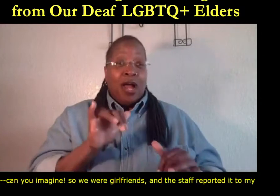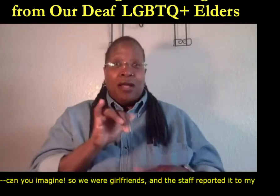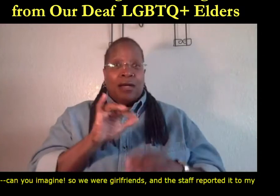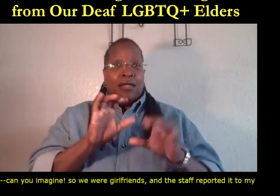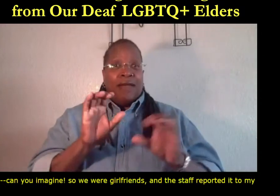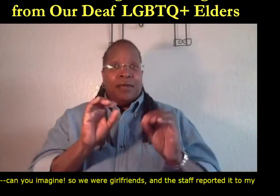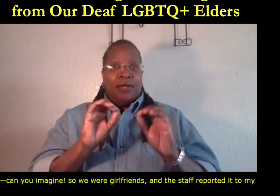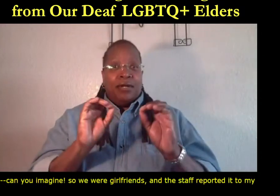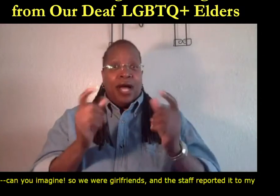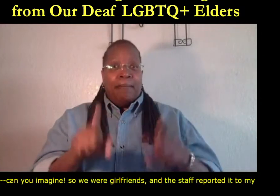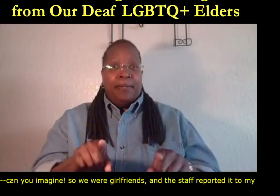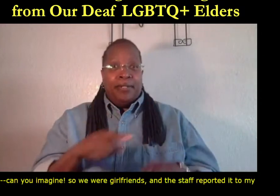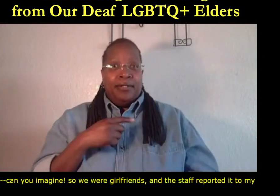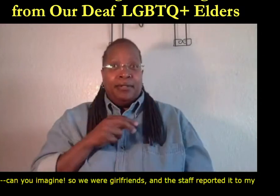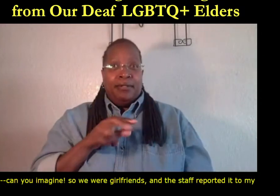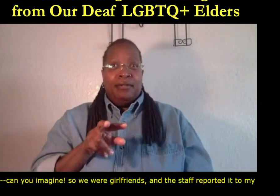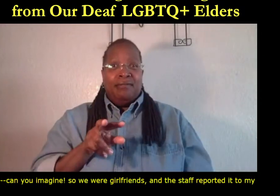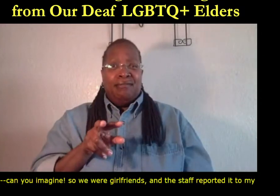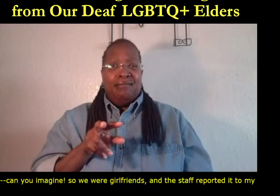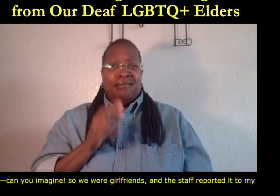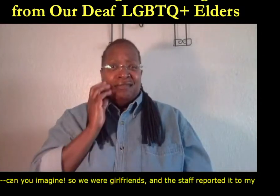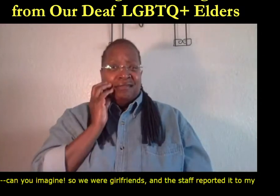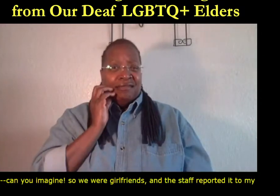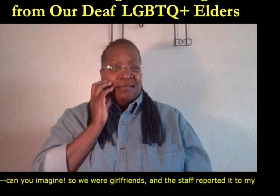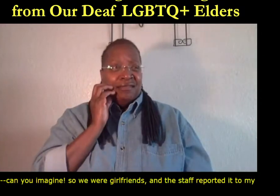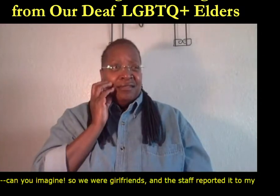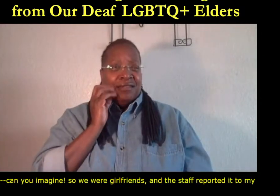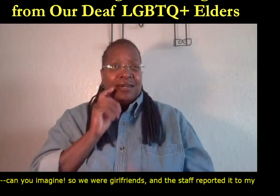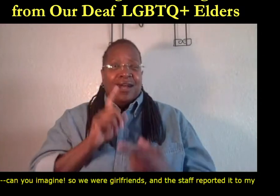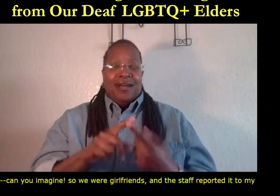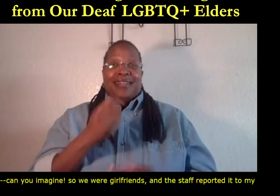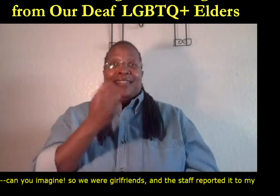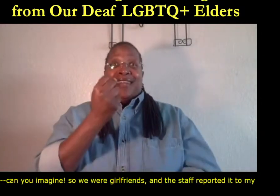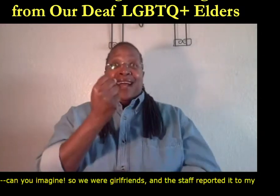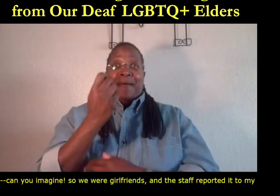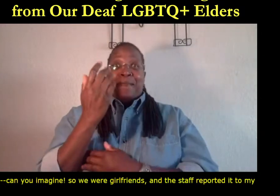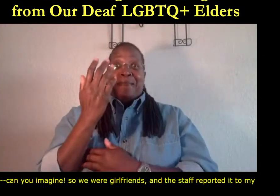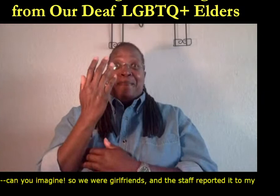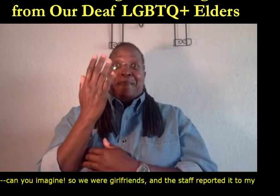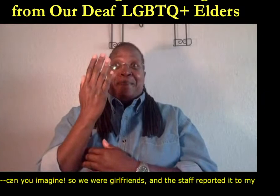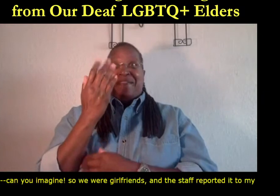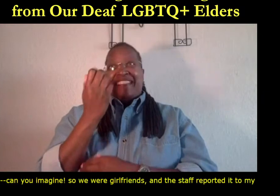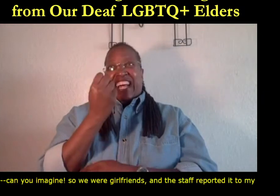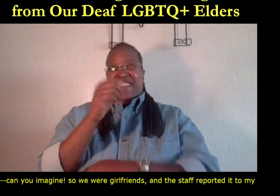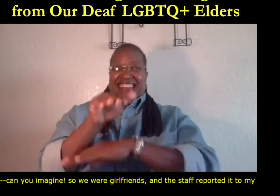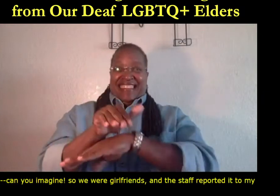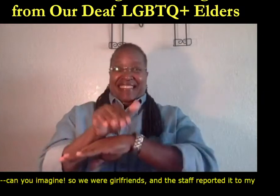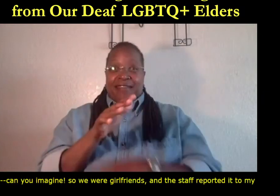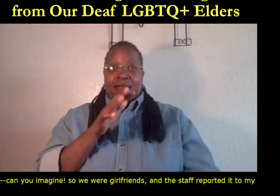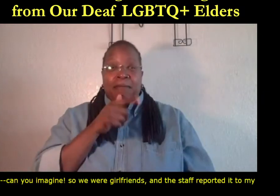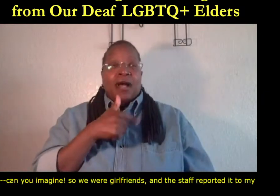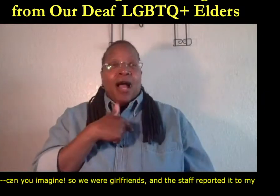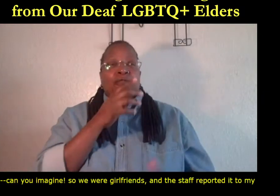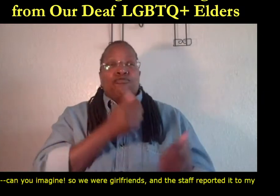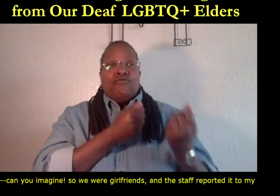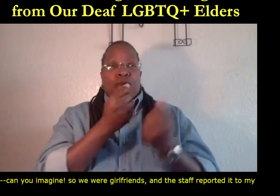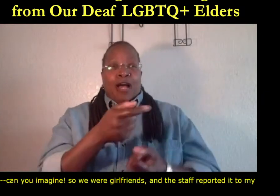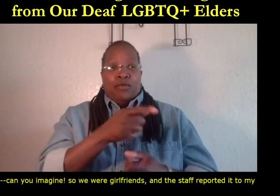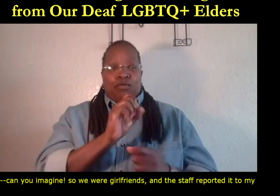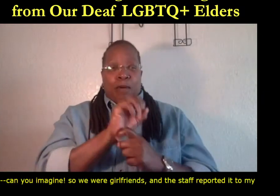friday nights and my mom acted like nothing happened so i was a little bit confused but then like saturday